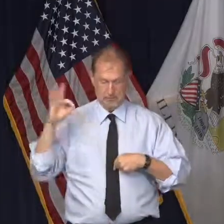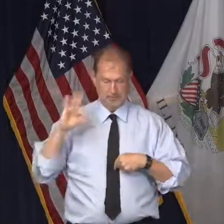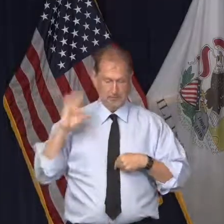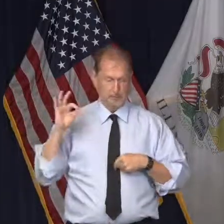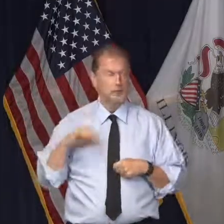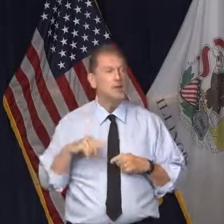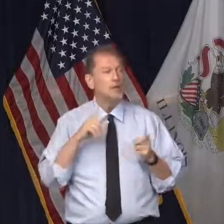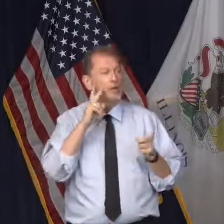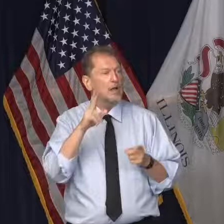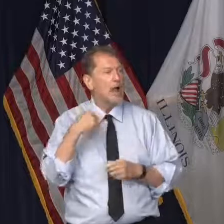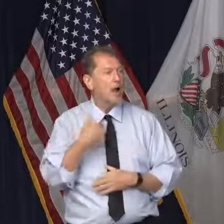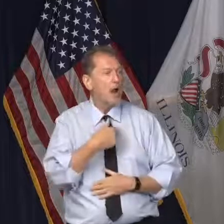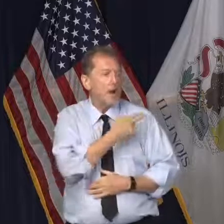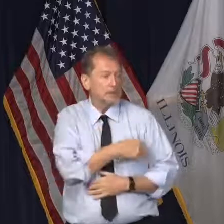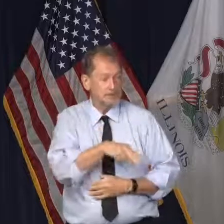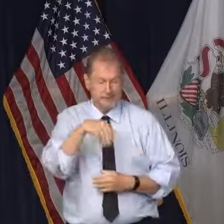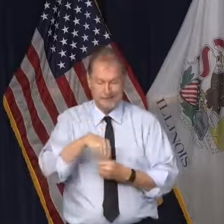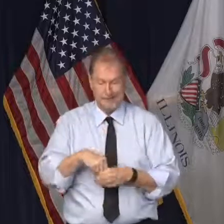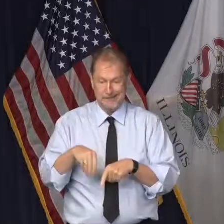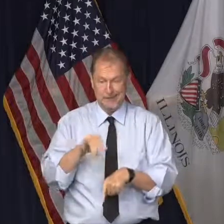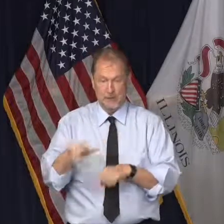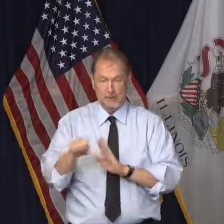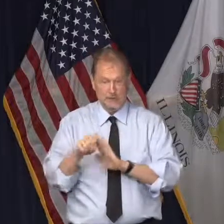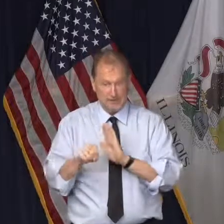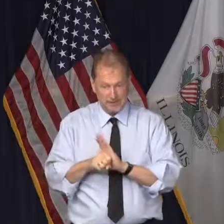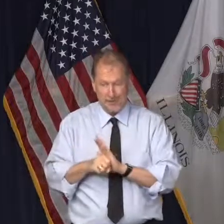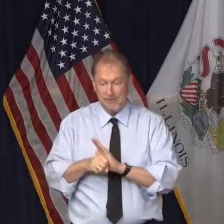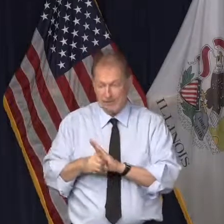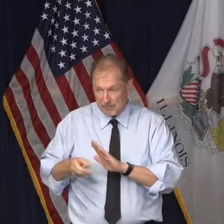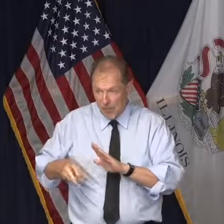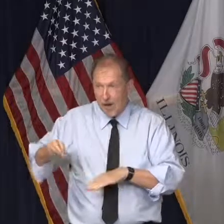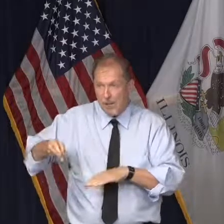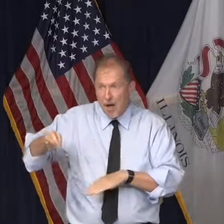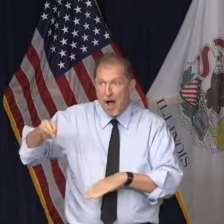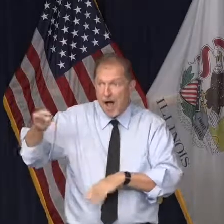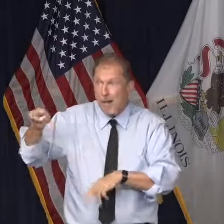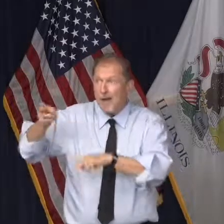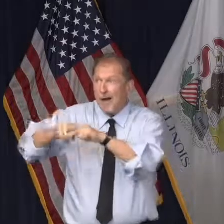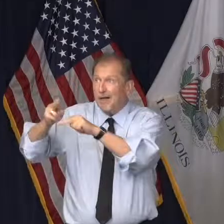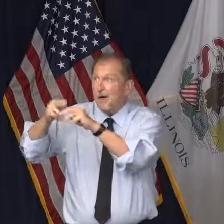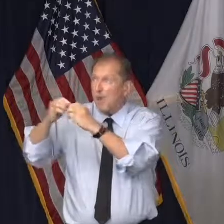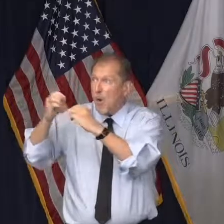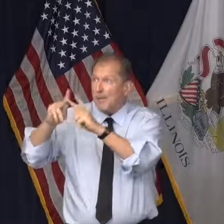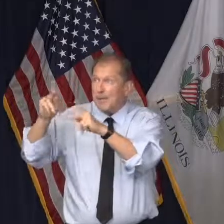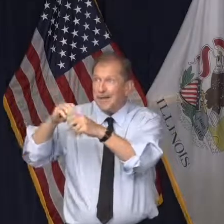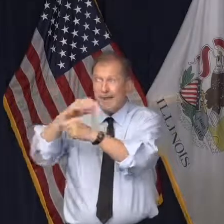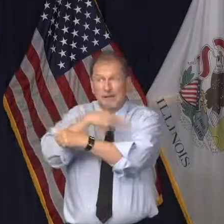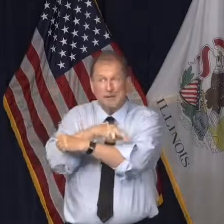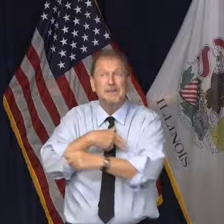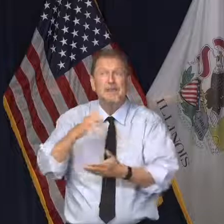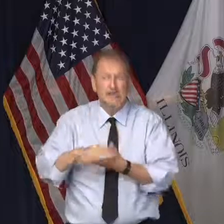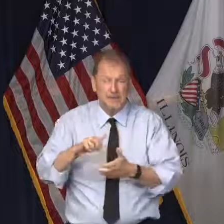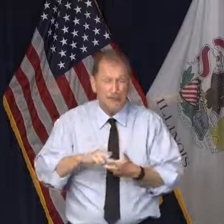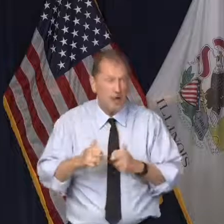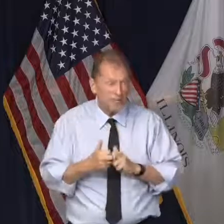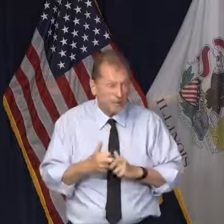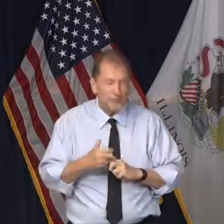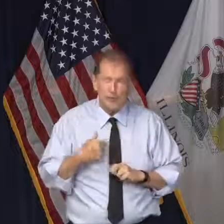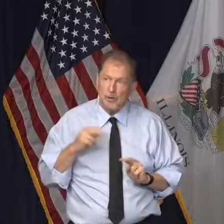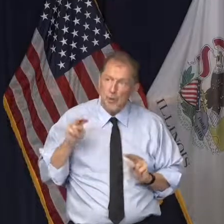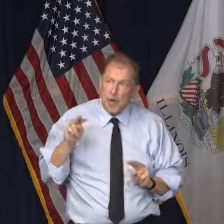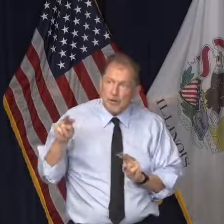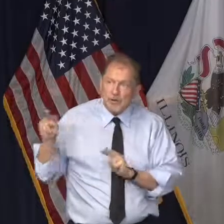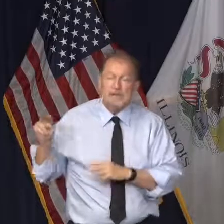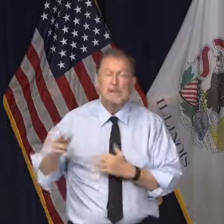Our hospitalizations in the state are rising. And this is problematic. So we're watching very closely, even though we've got our